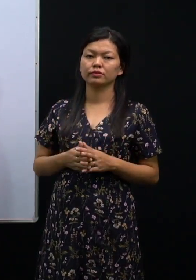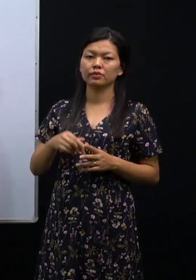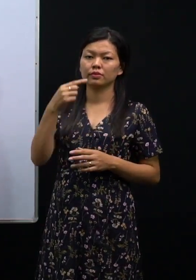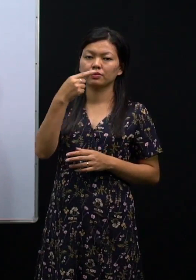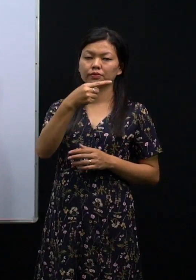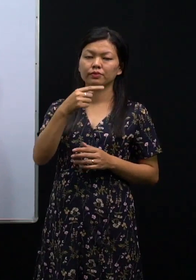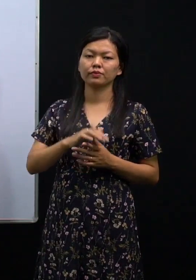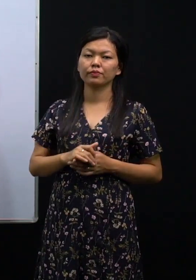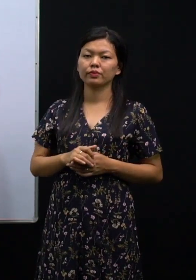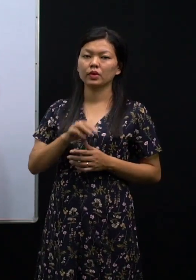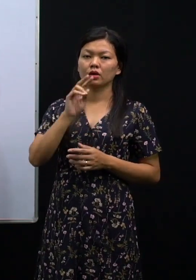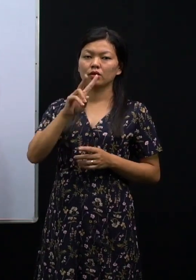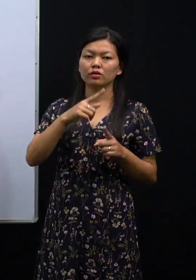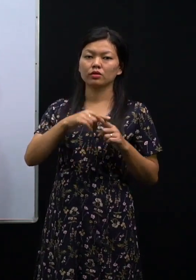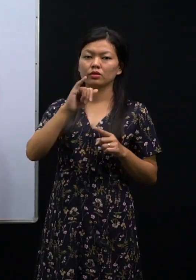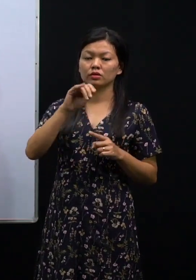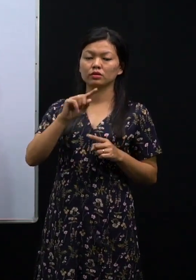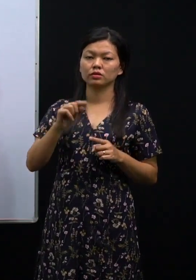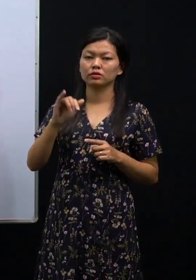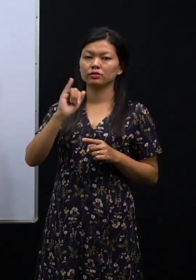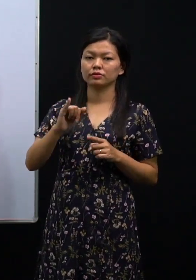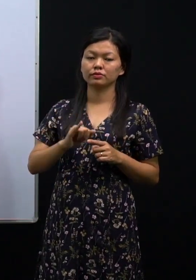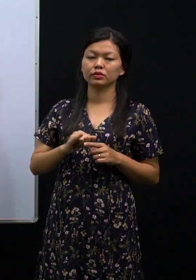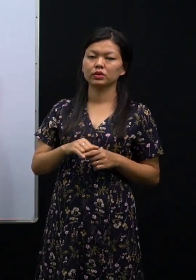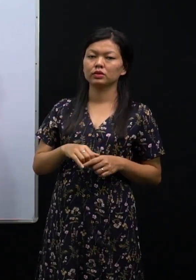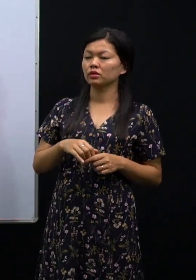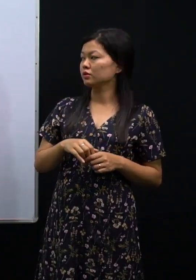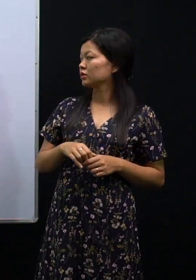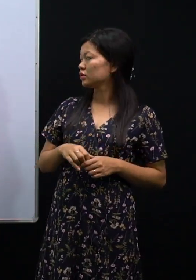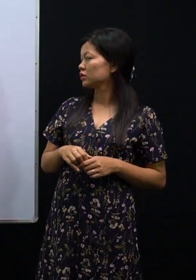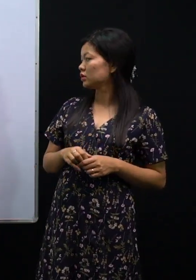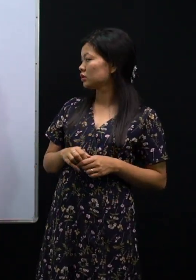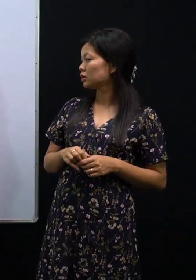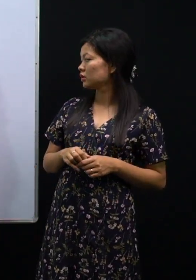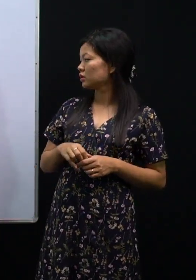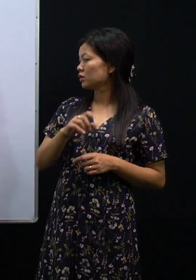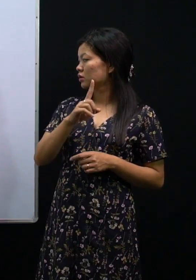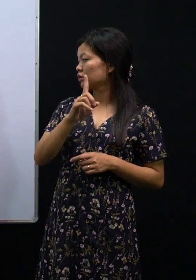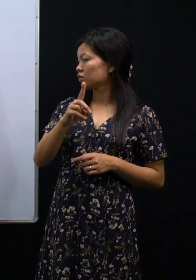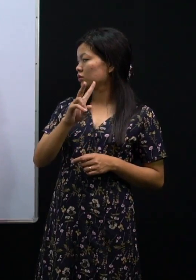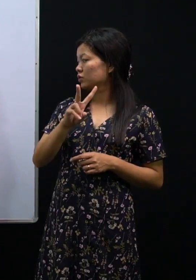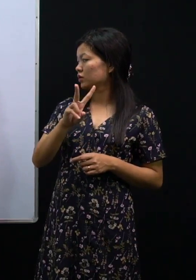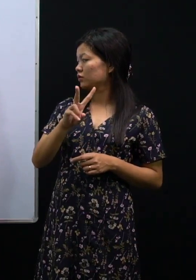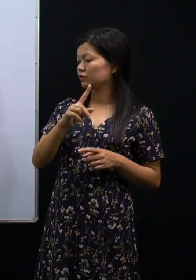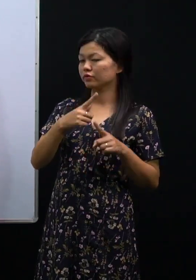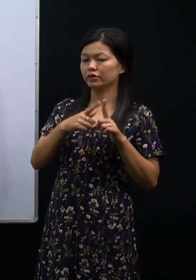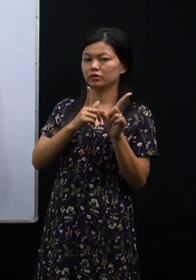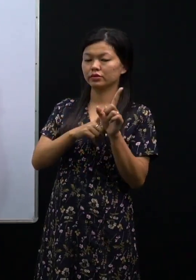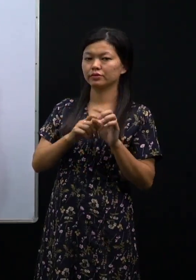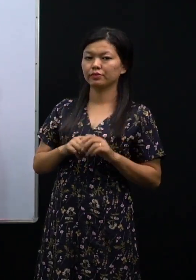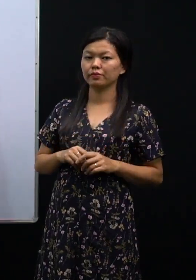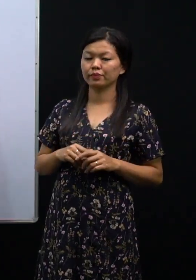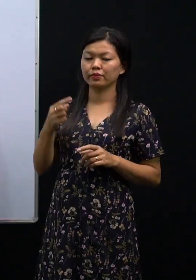minus 2 3s are 6, 6 2s are 12, first number, then xy. Clear?